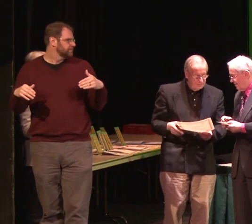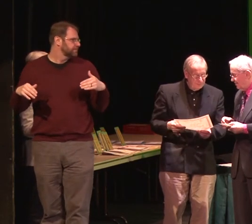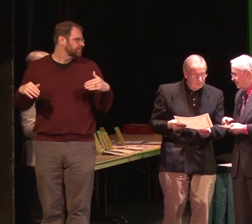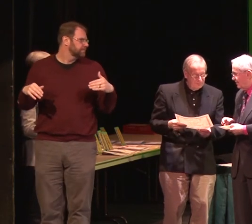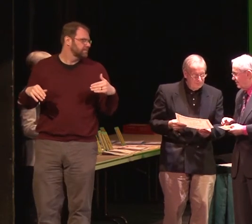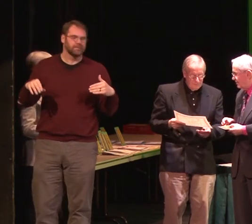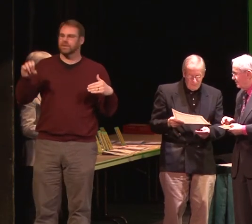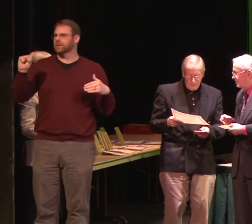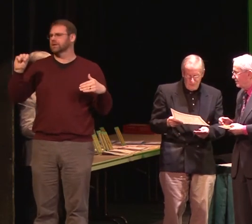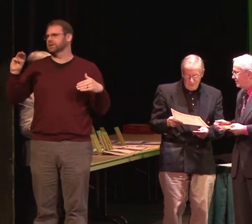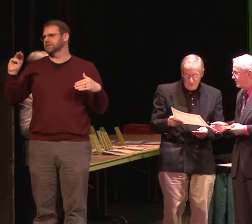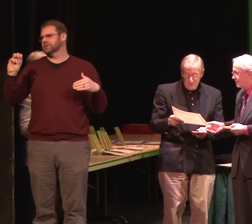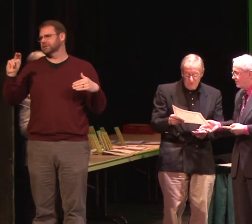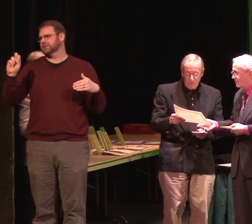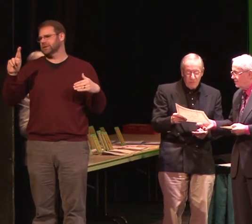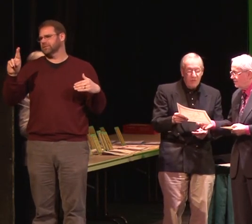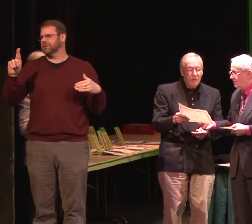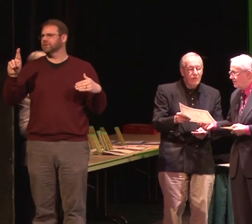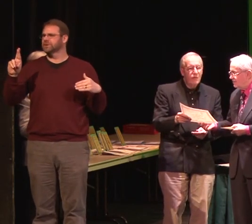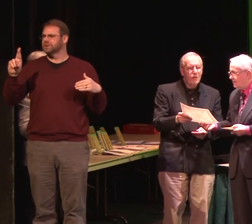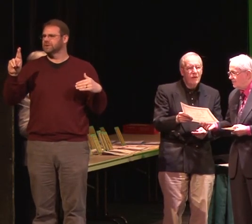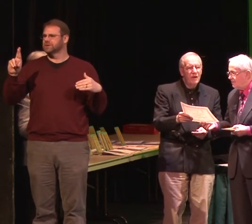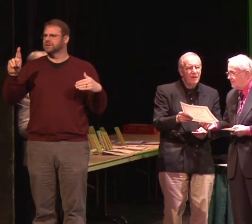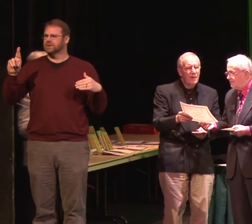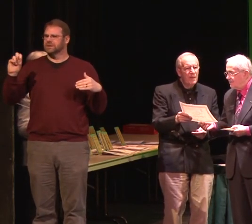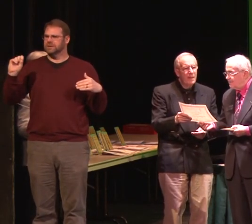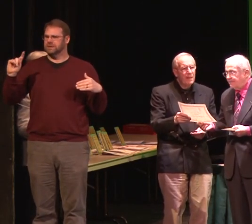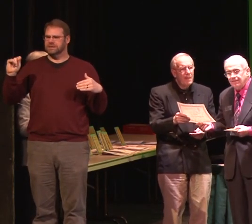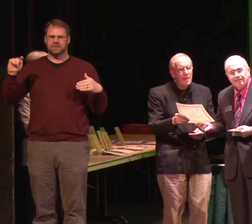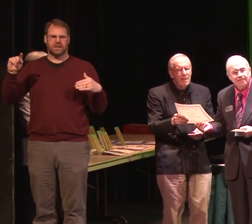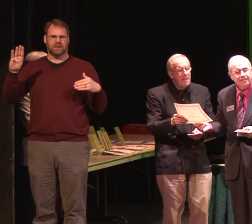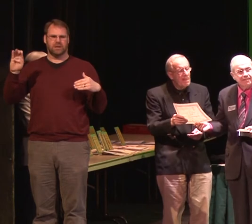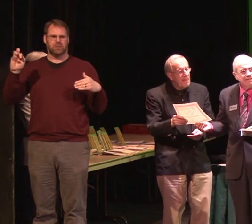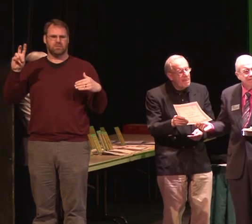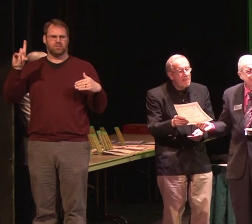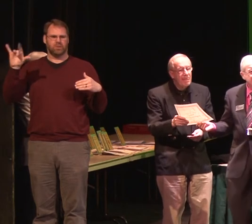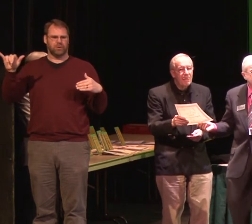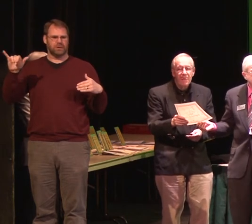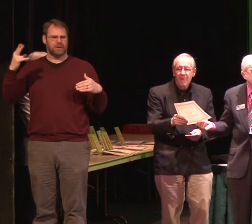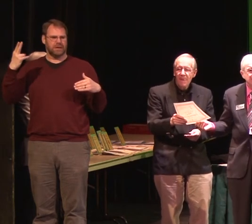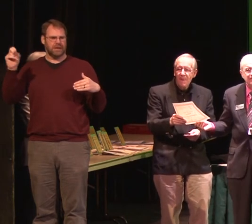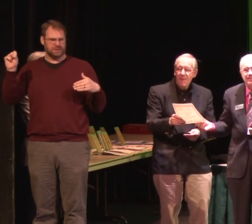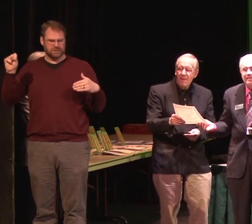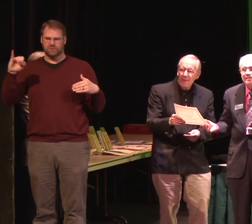From Somerset Berkeley High School, John Myron.